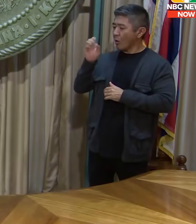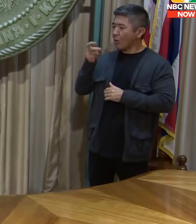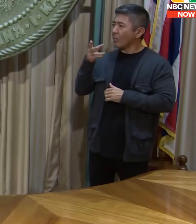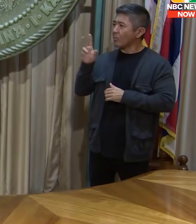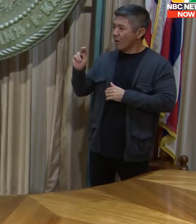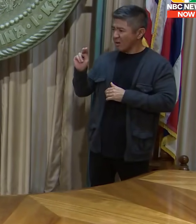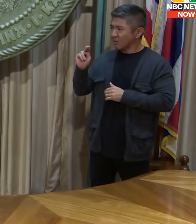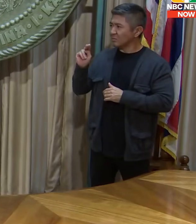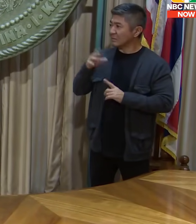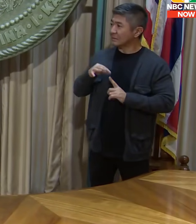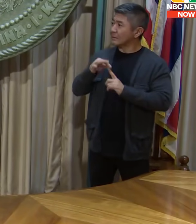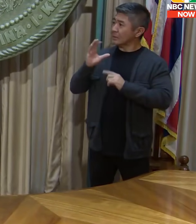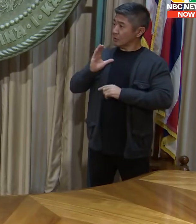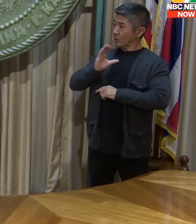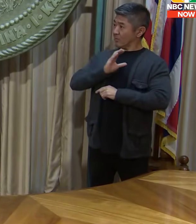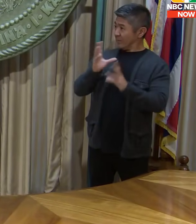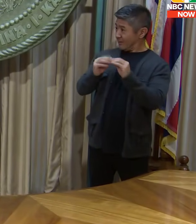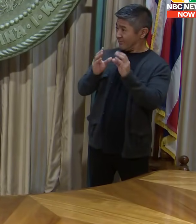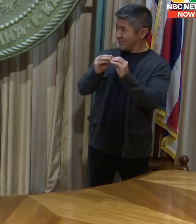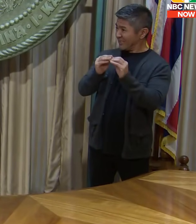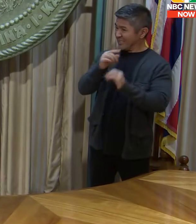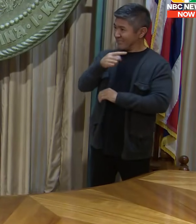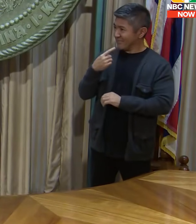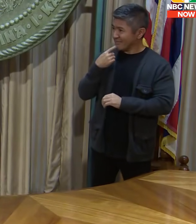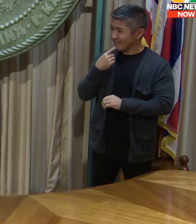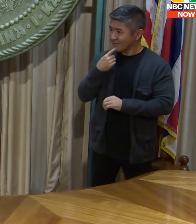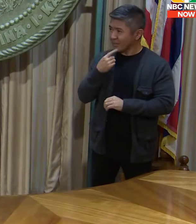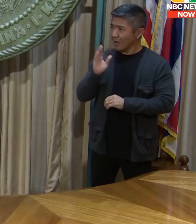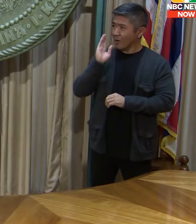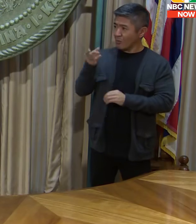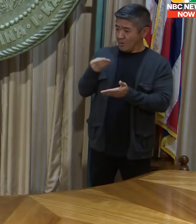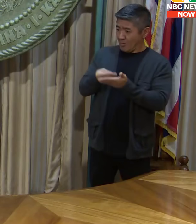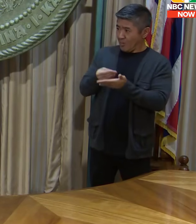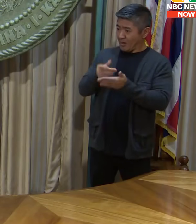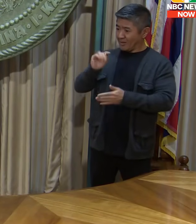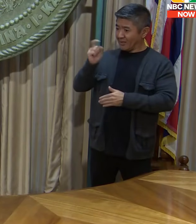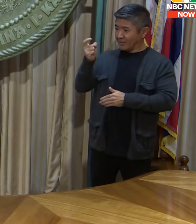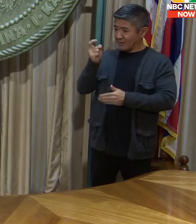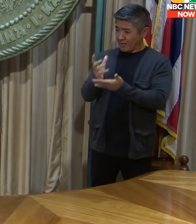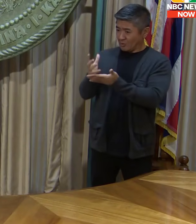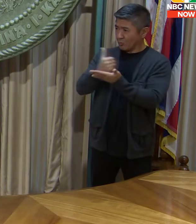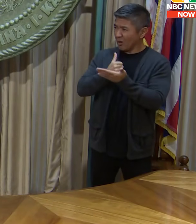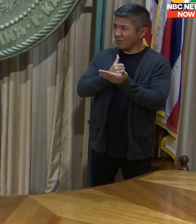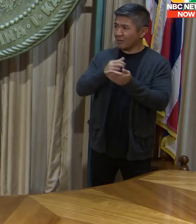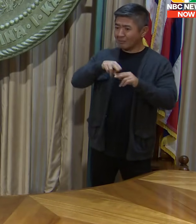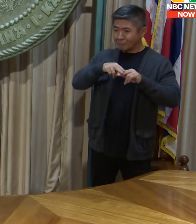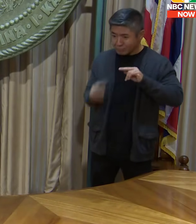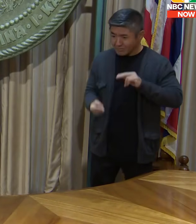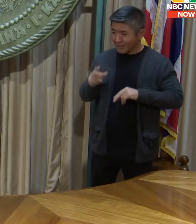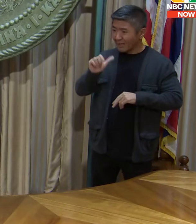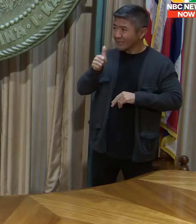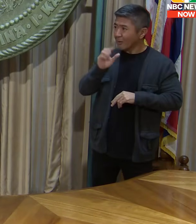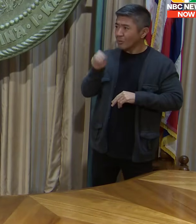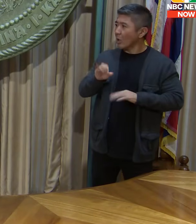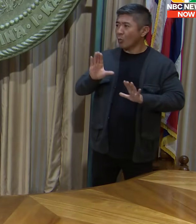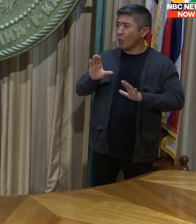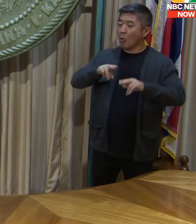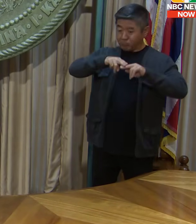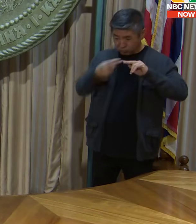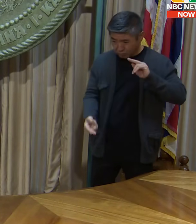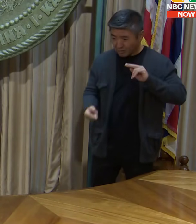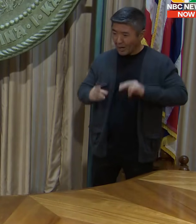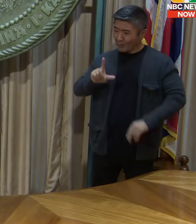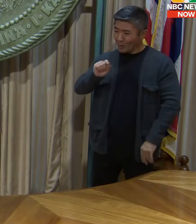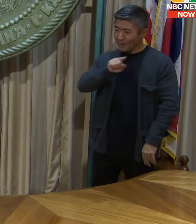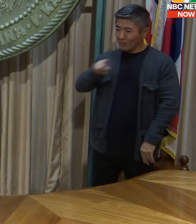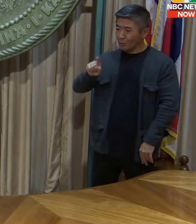Committee on COVID-19 that he expects general fund tax revenues to drop 10% to 20 to 25%. What are